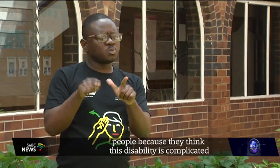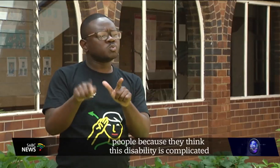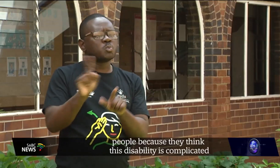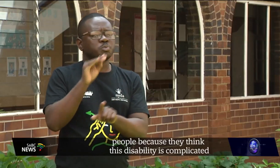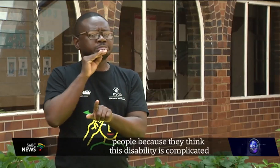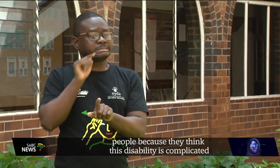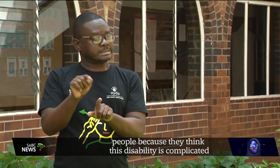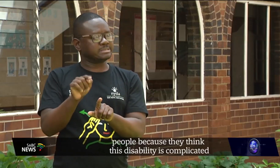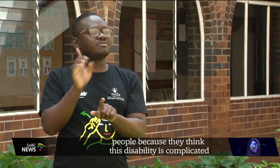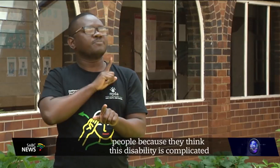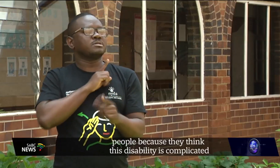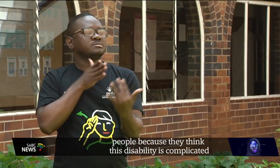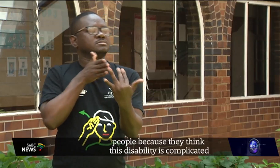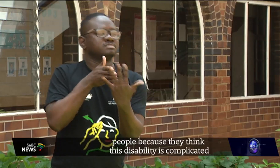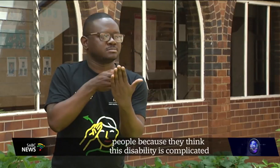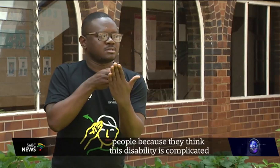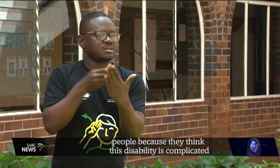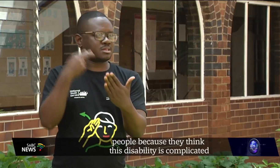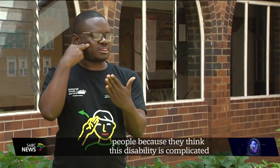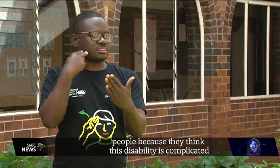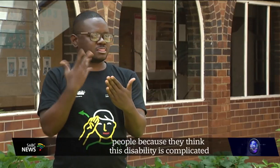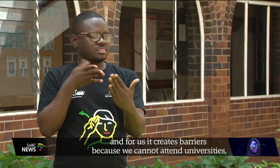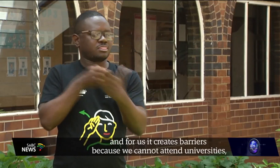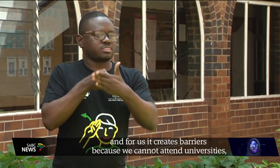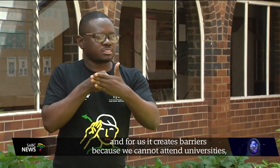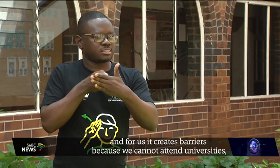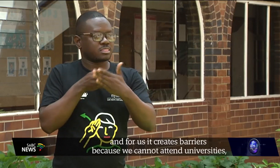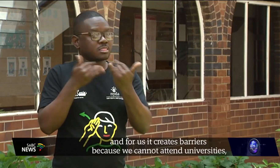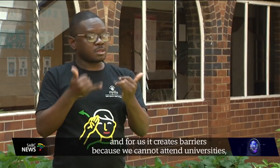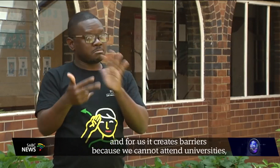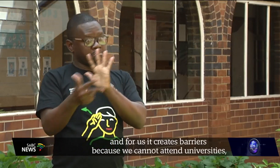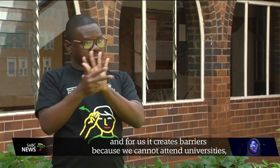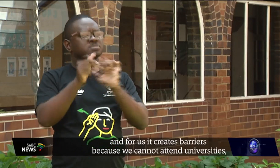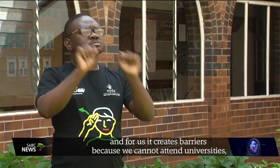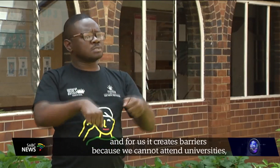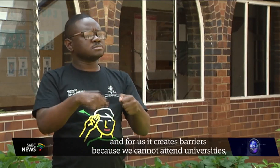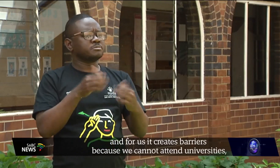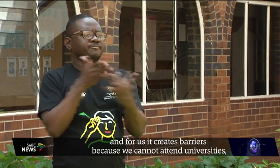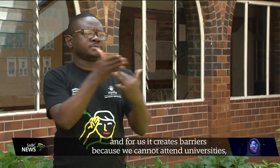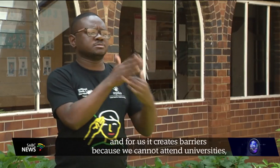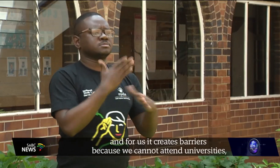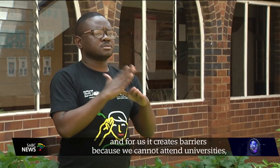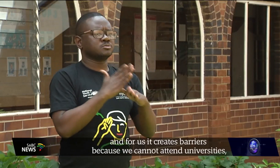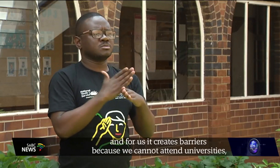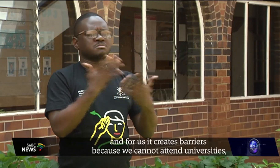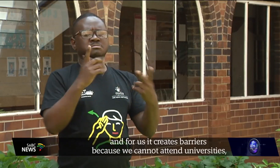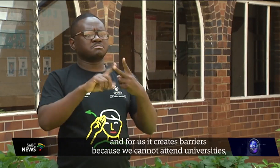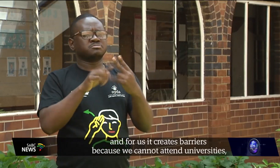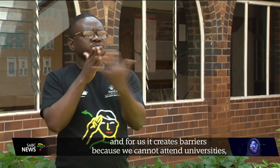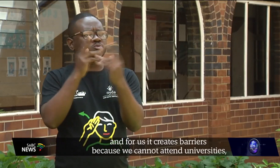disability is complicated, and now for us rena ba deaf e create di barriers wa